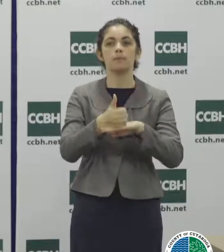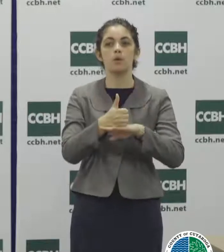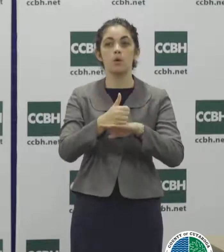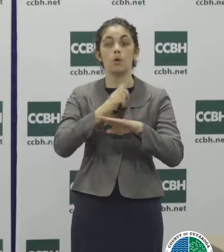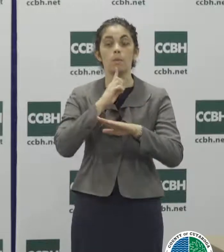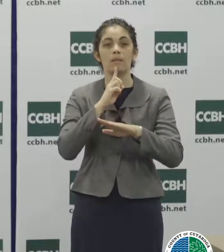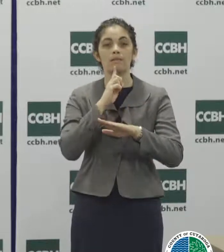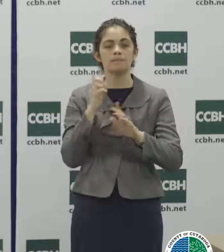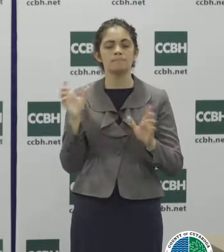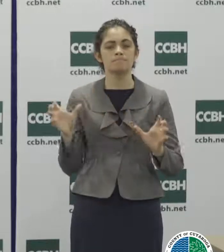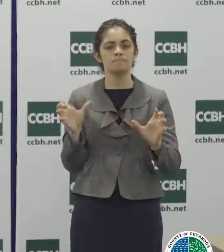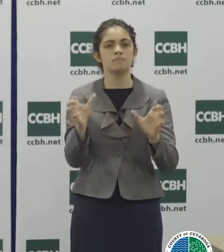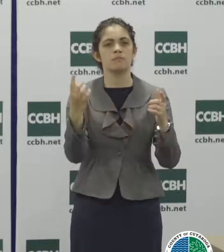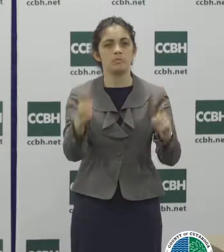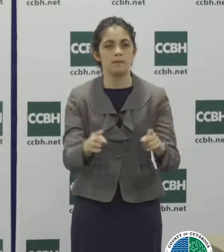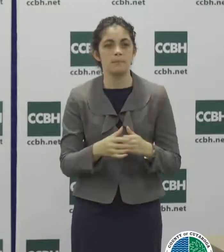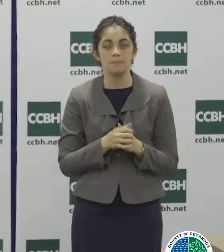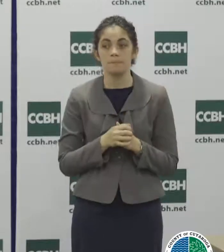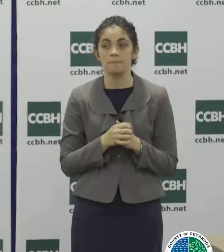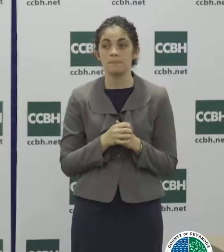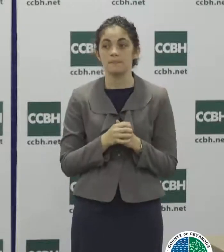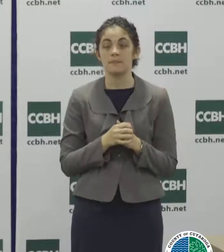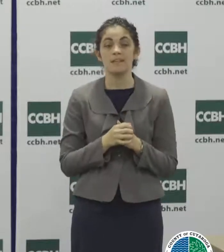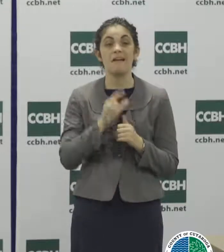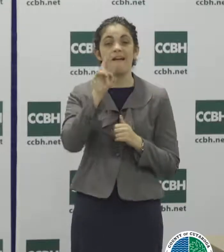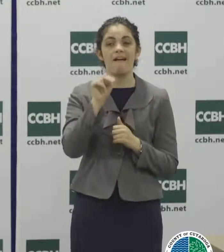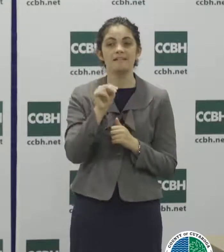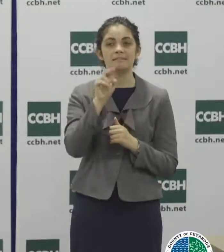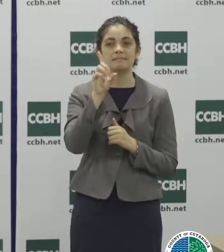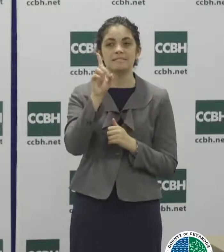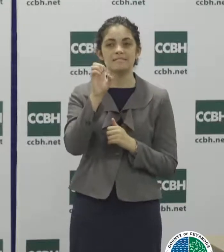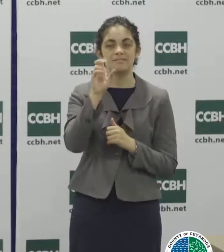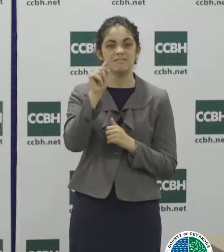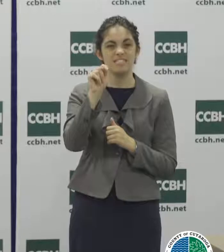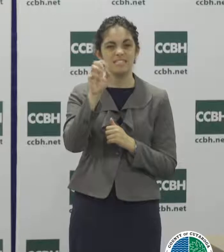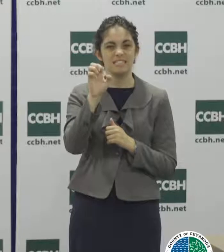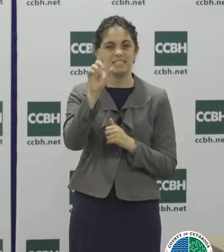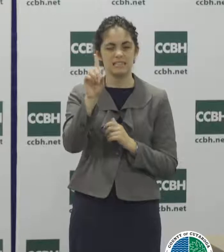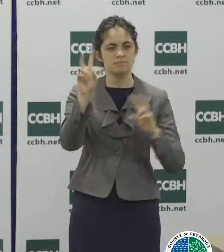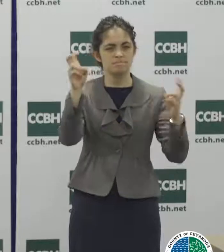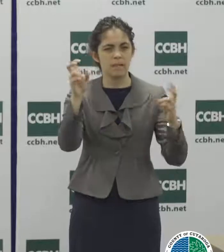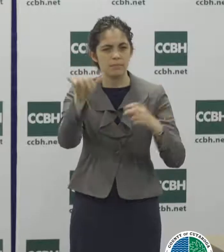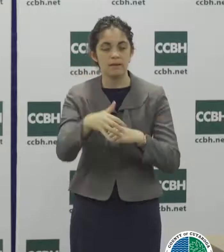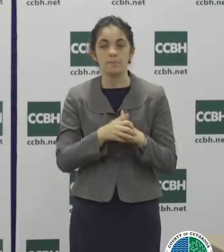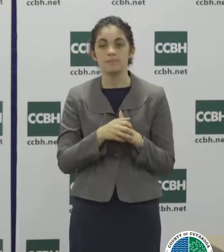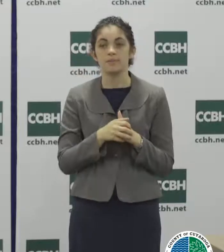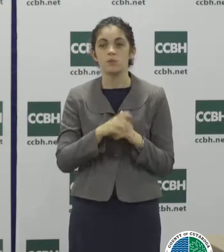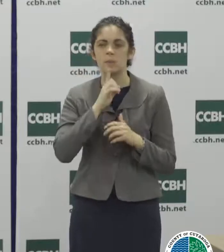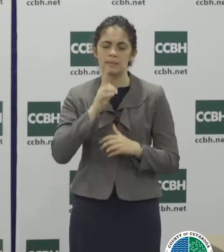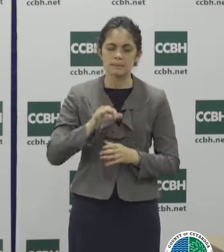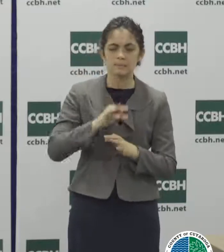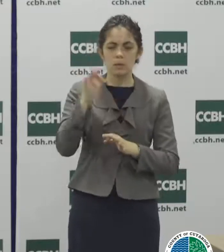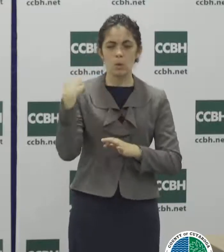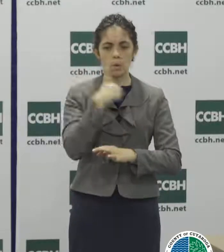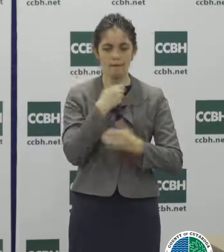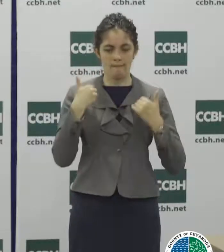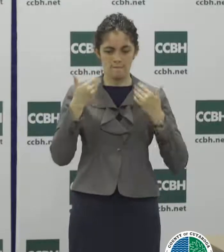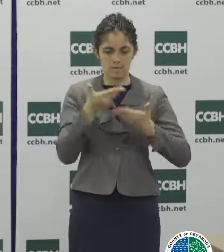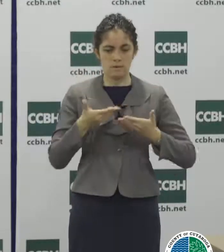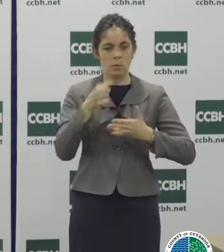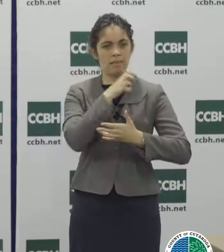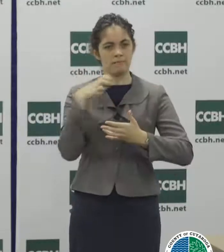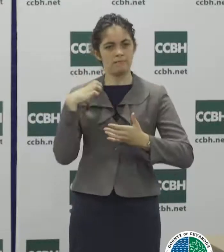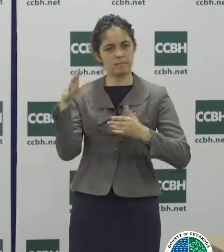really a movement, called Undefeated. And it's all about the resilience of spirit that we have here in